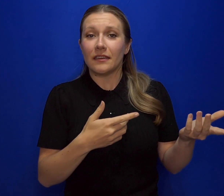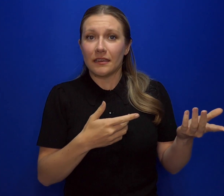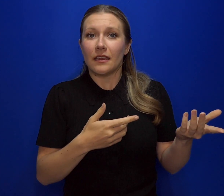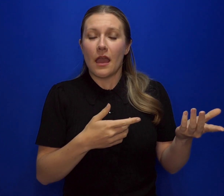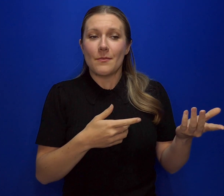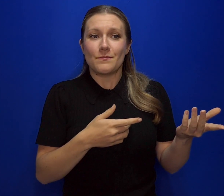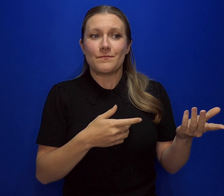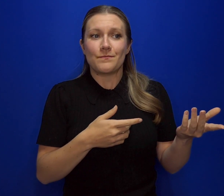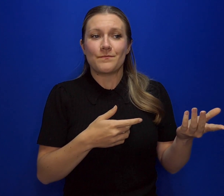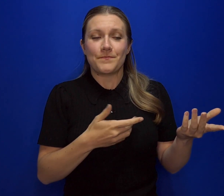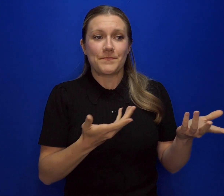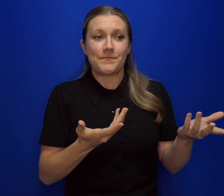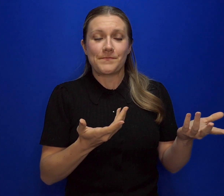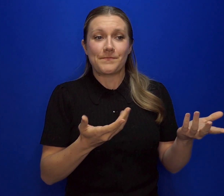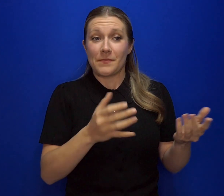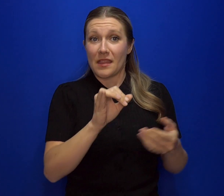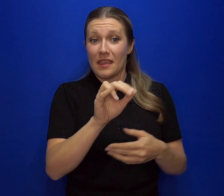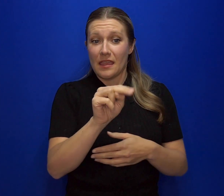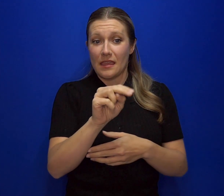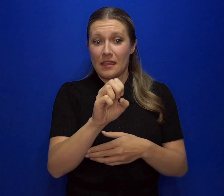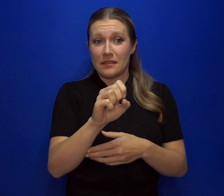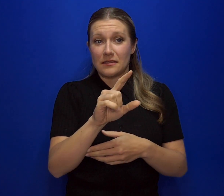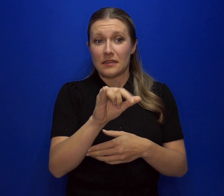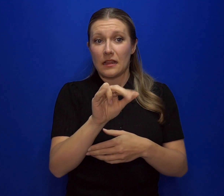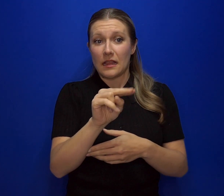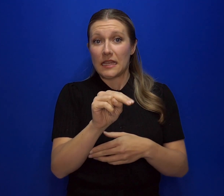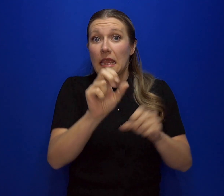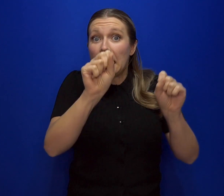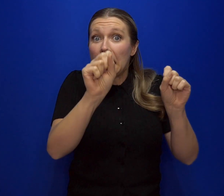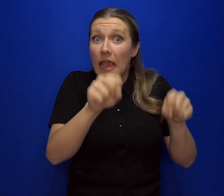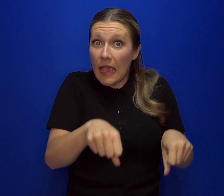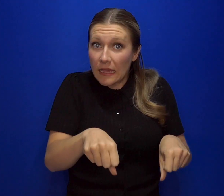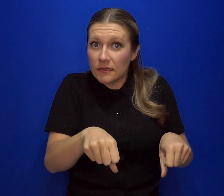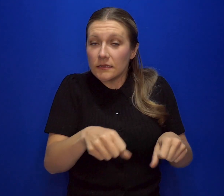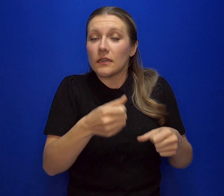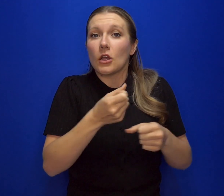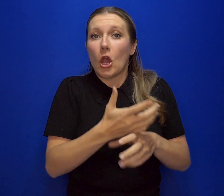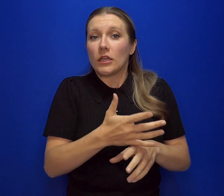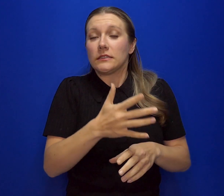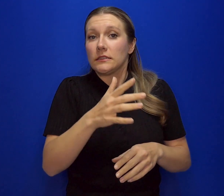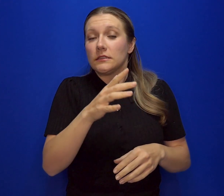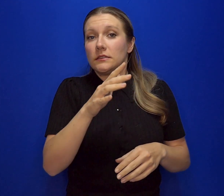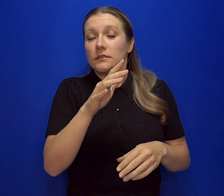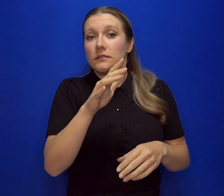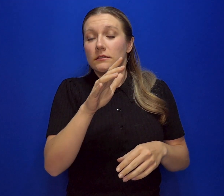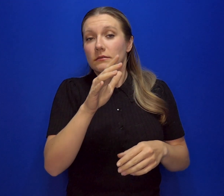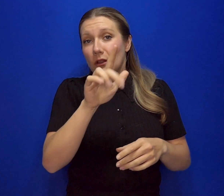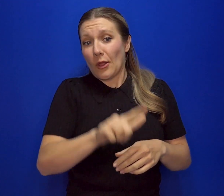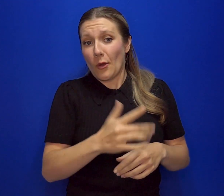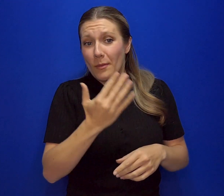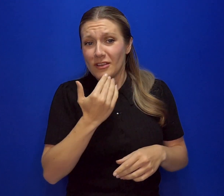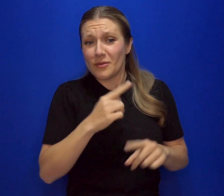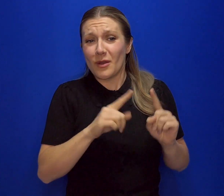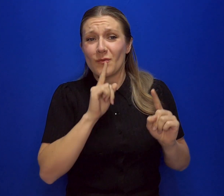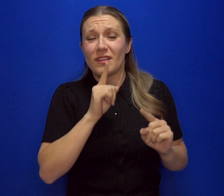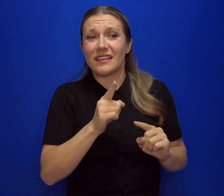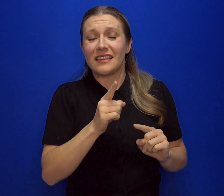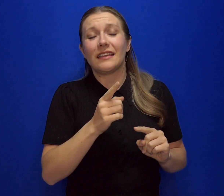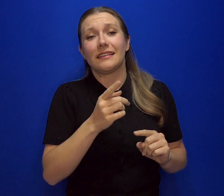put out this, like, insulin can cause a low blood sugar. Insulin will cause a low blood sugar. At